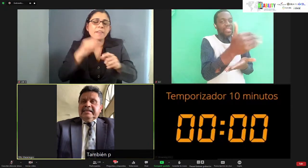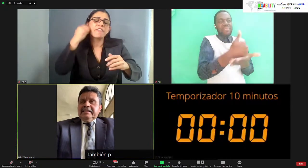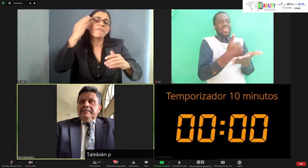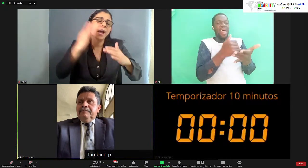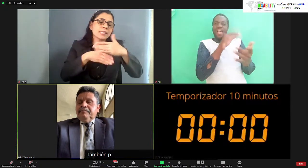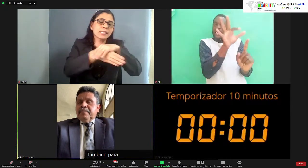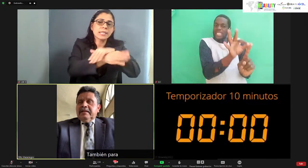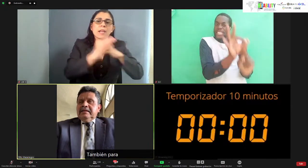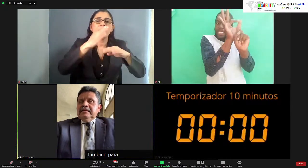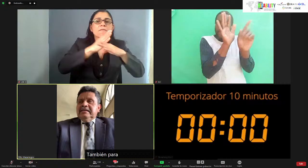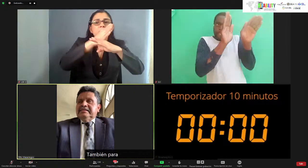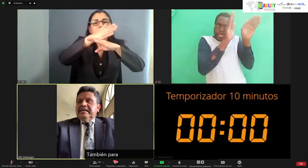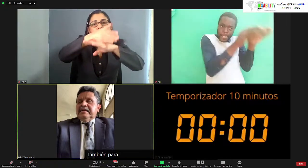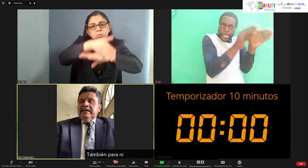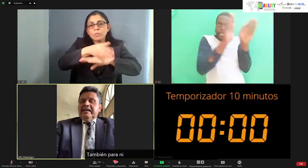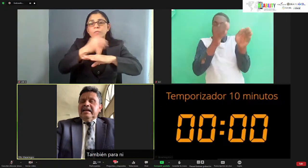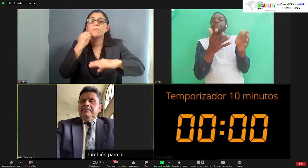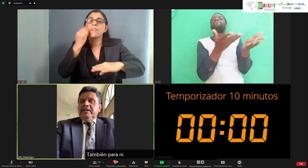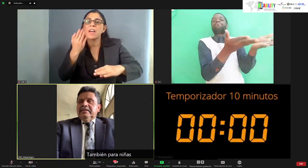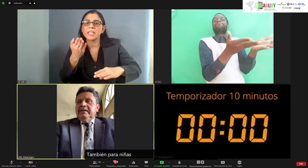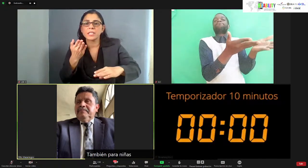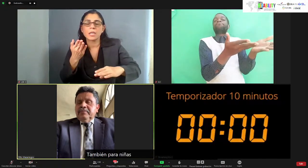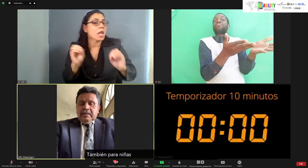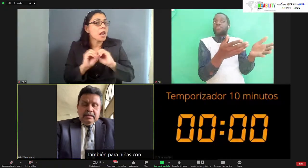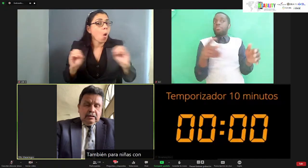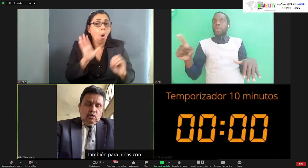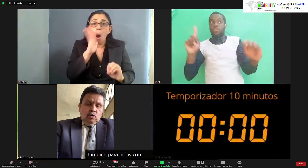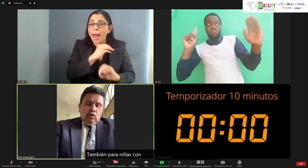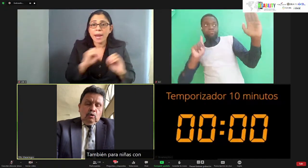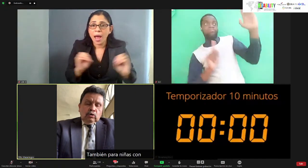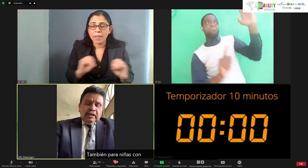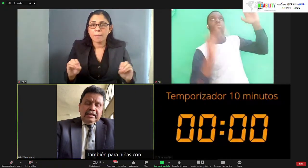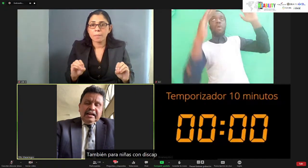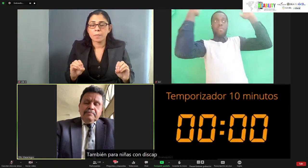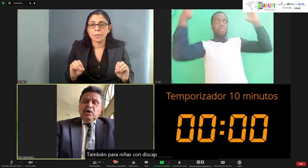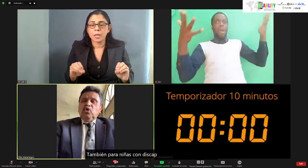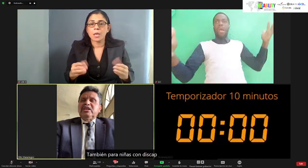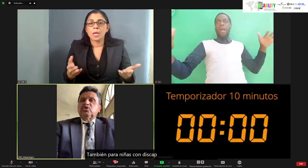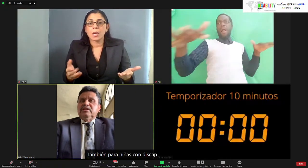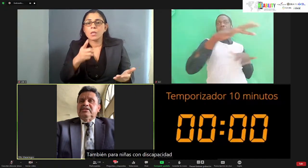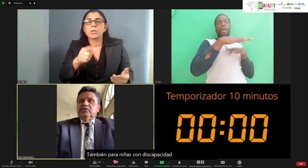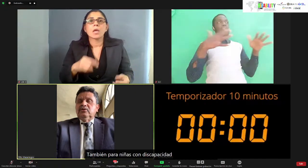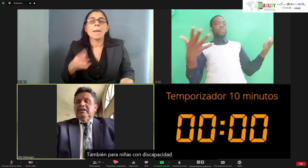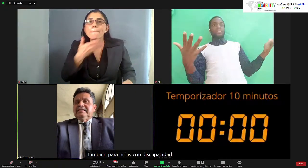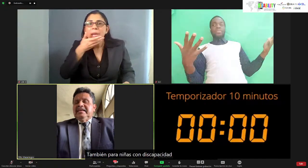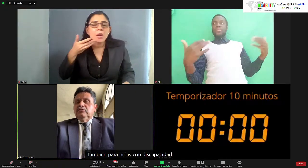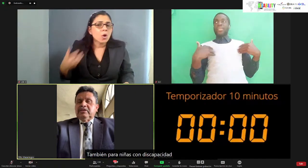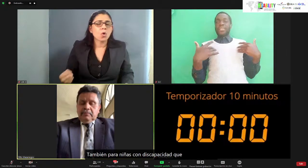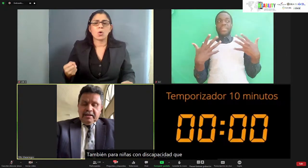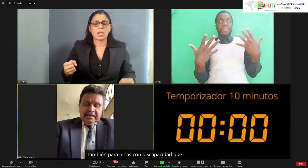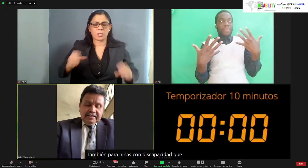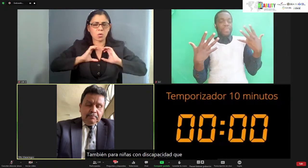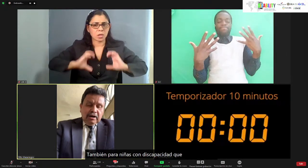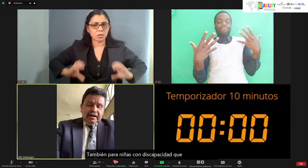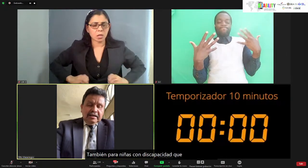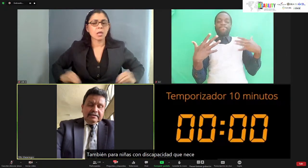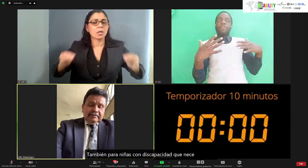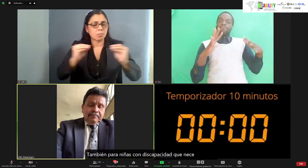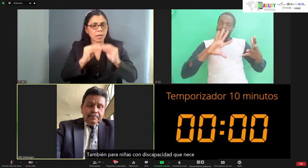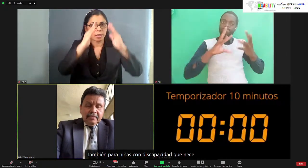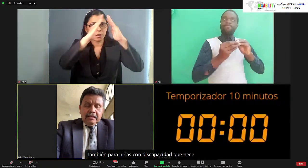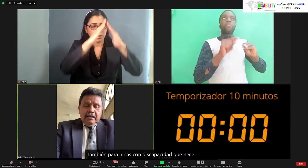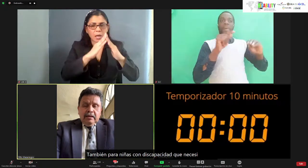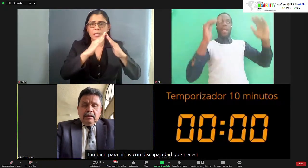measures to be able to actually be or have the best